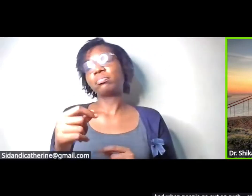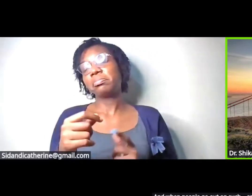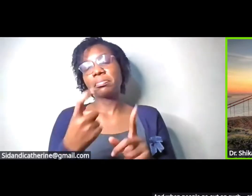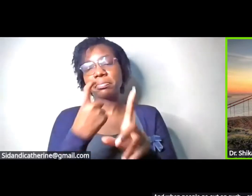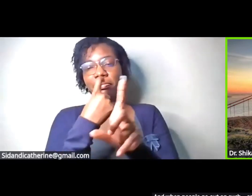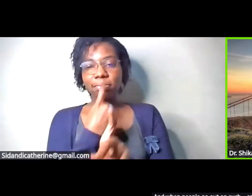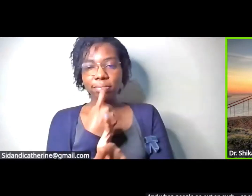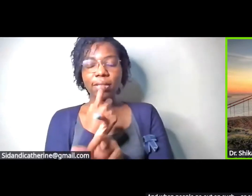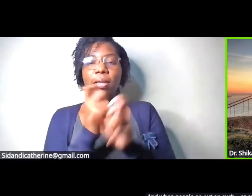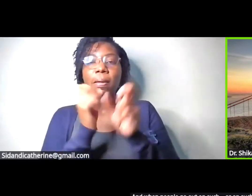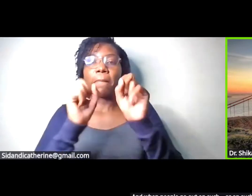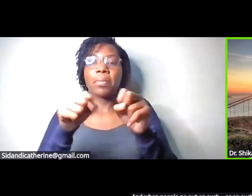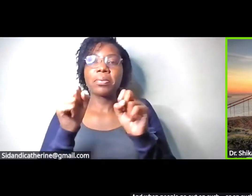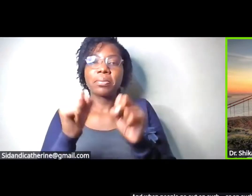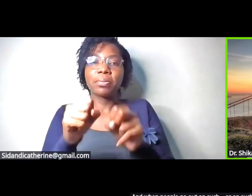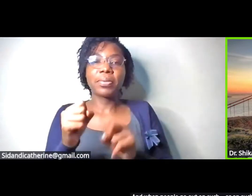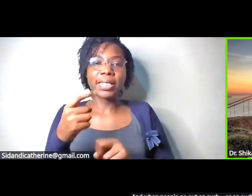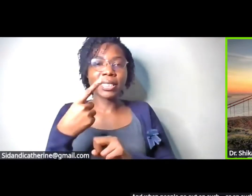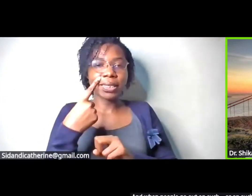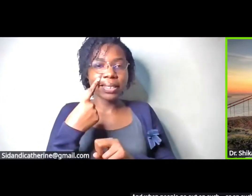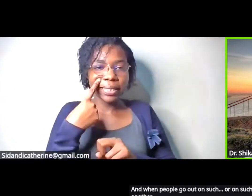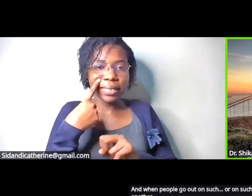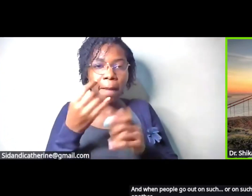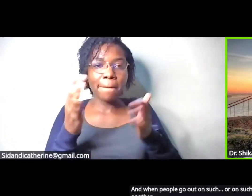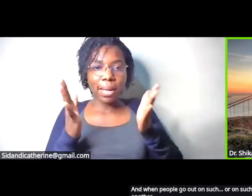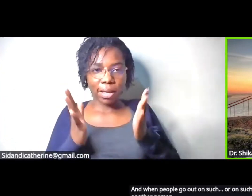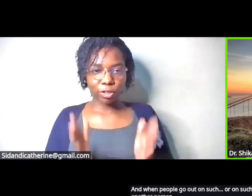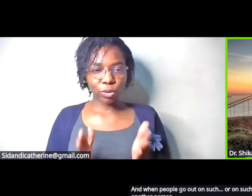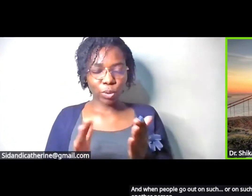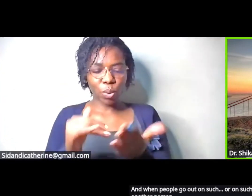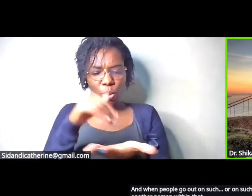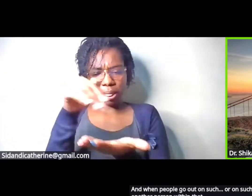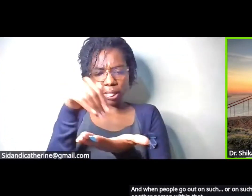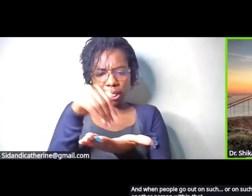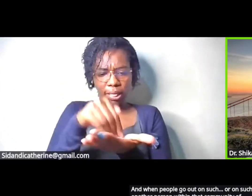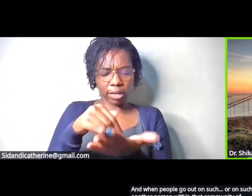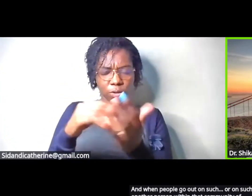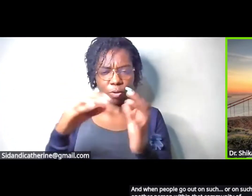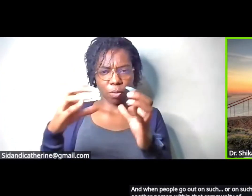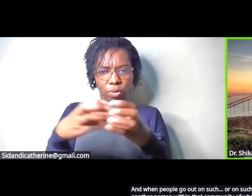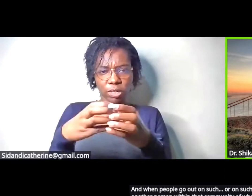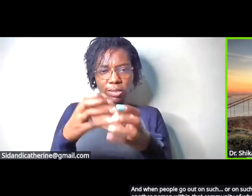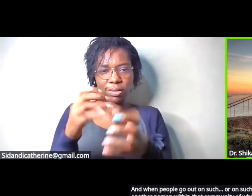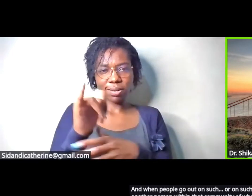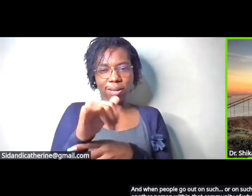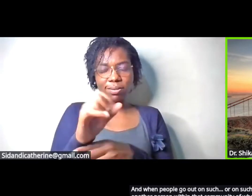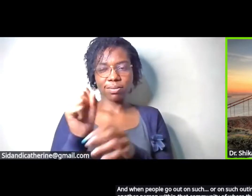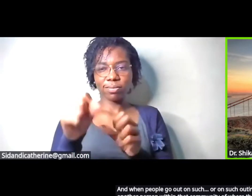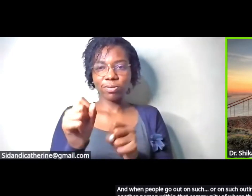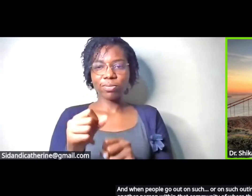still find another person within that community of where they went to hitting on the other.